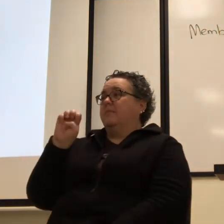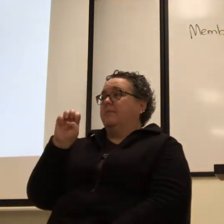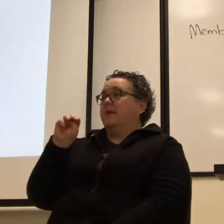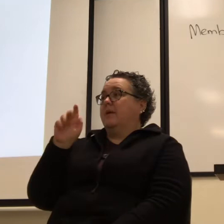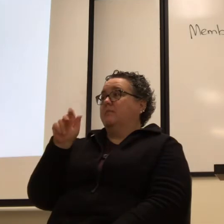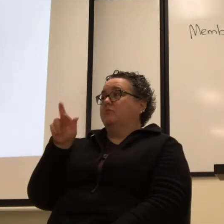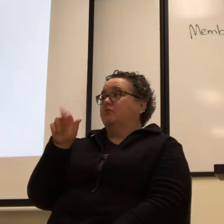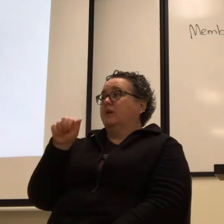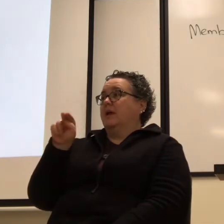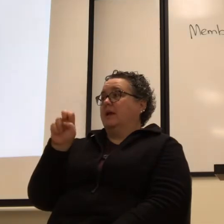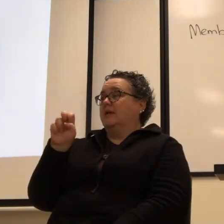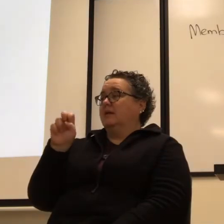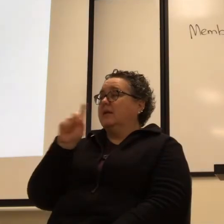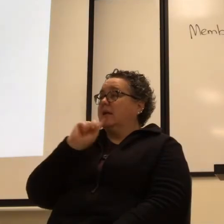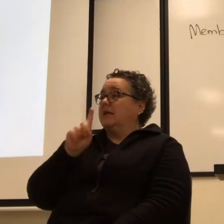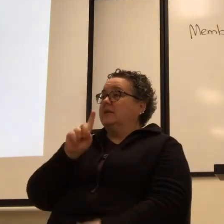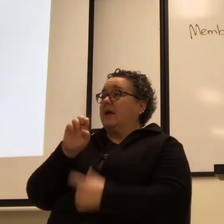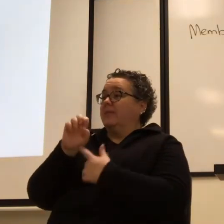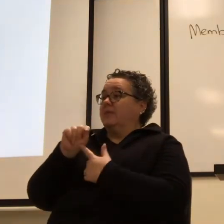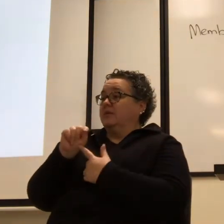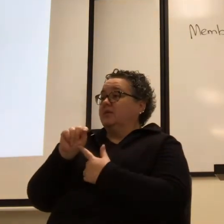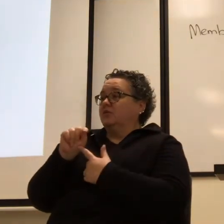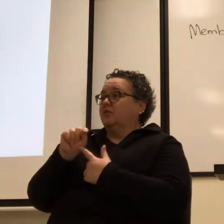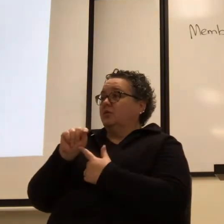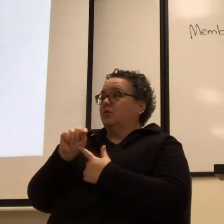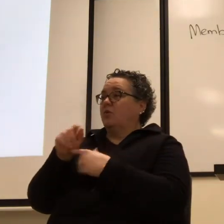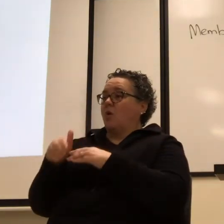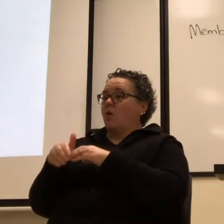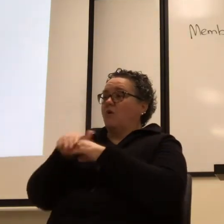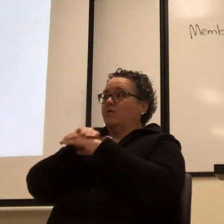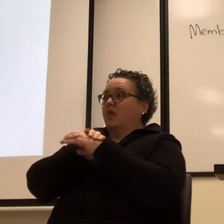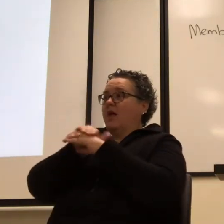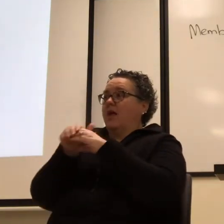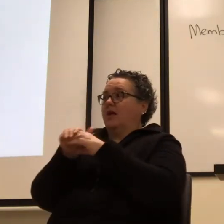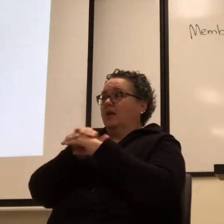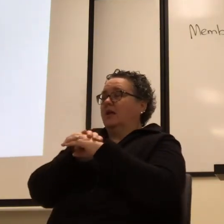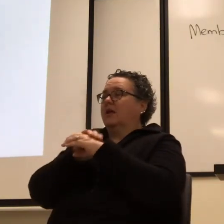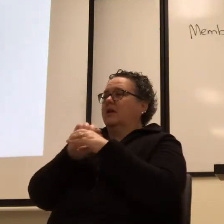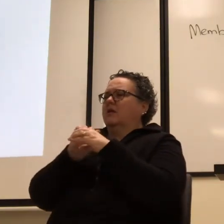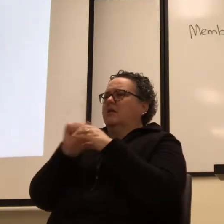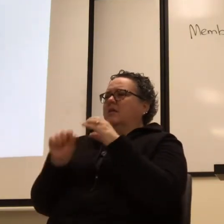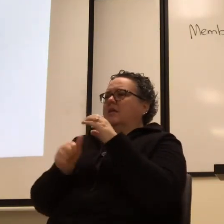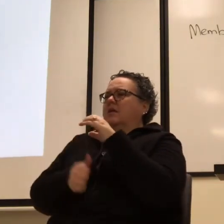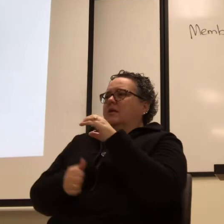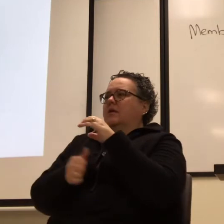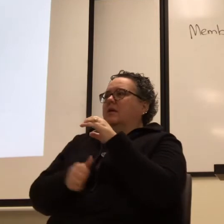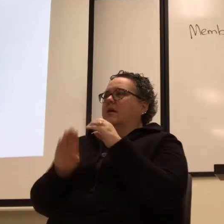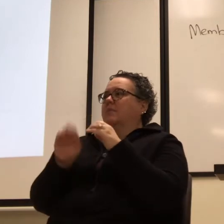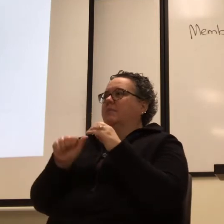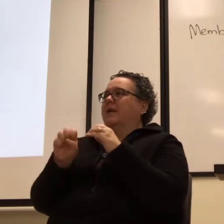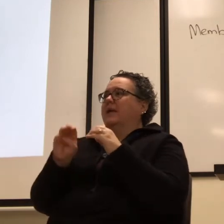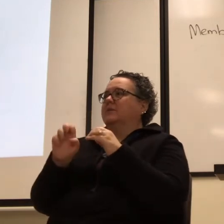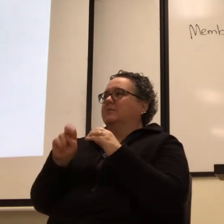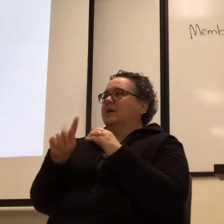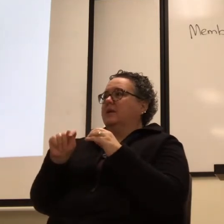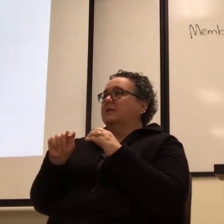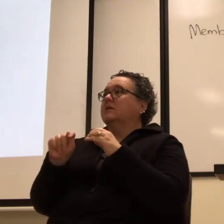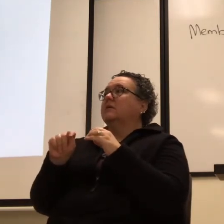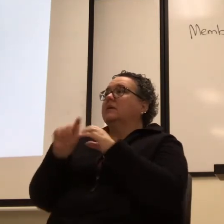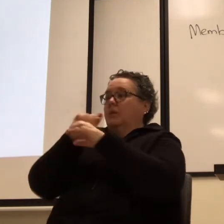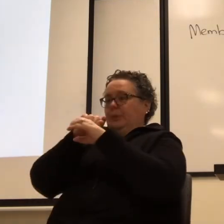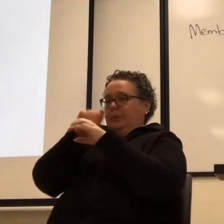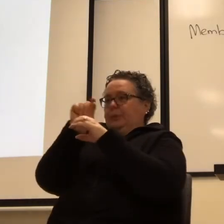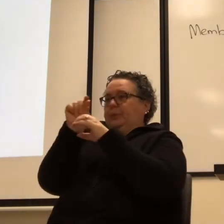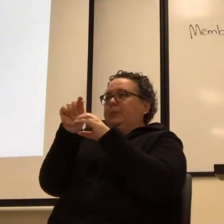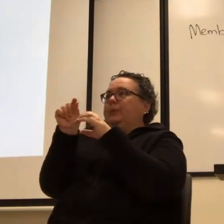is an epithelial tissue overlying the basement membrane, the connective tissue basement membrane. So it's